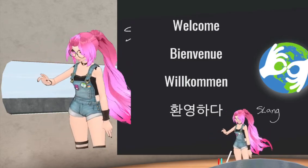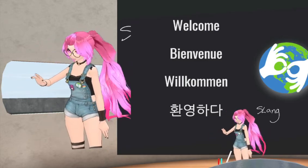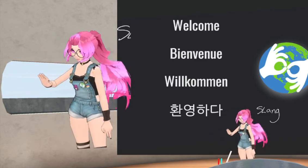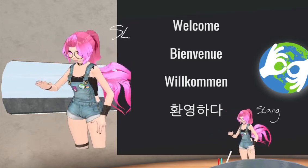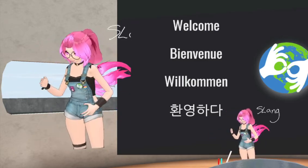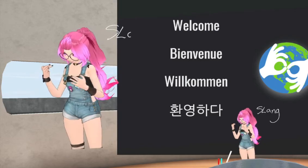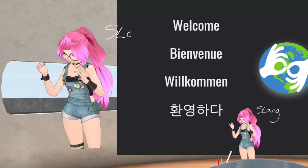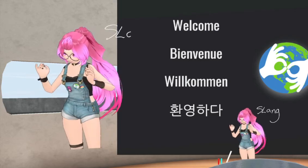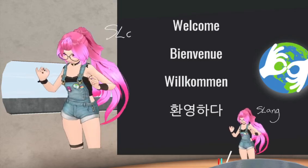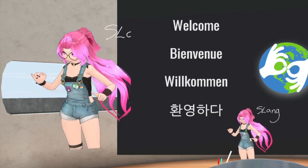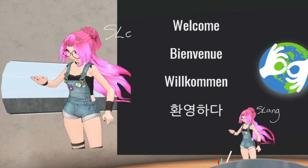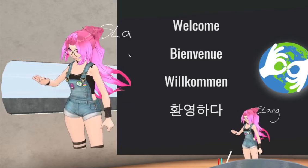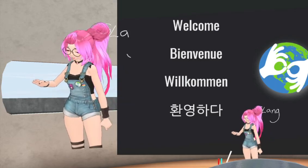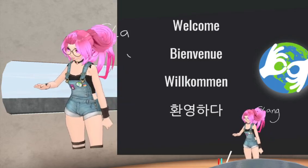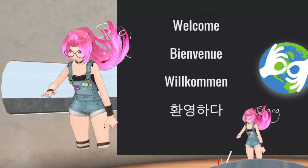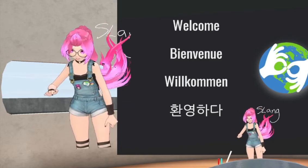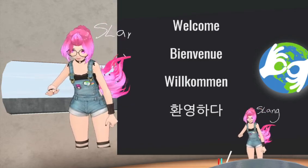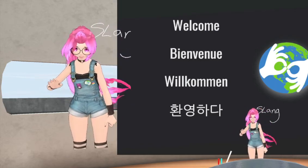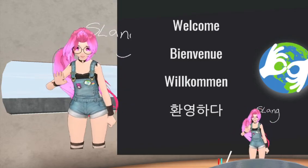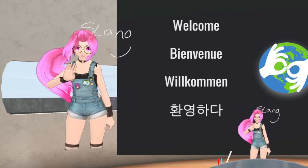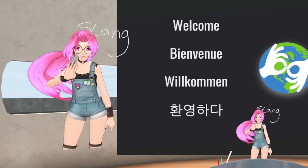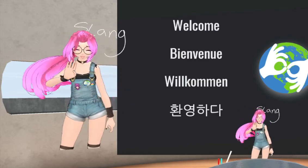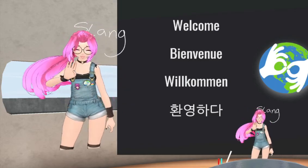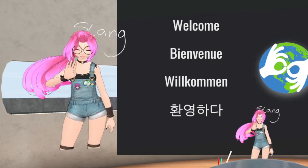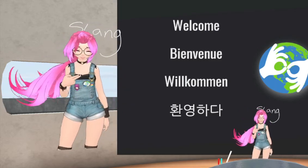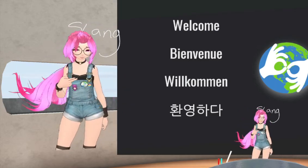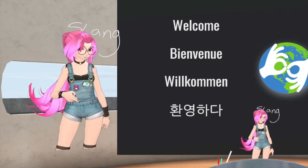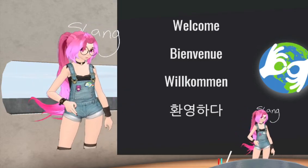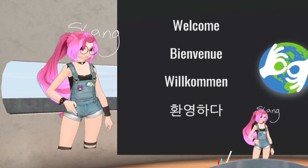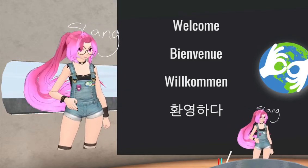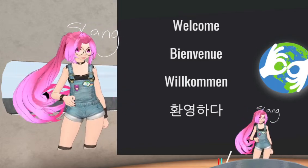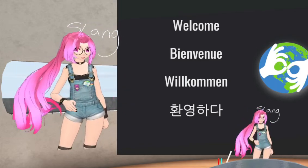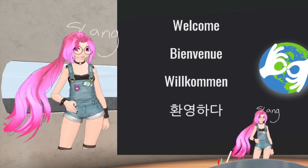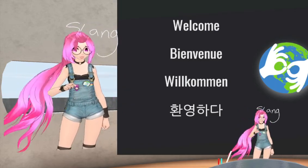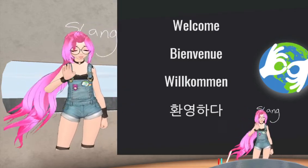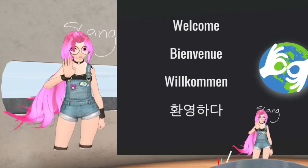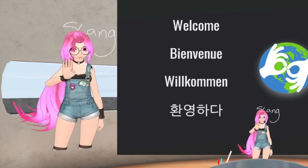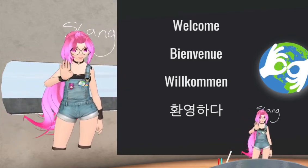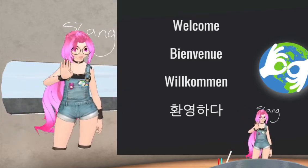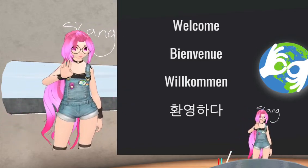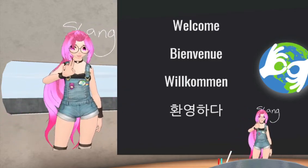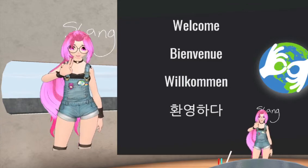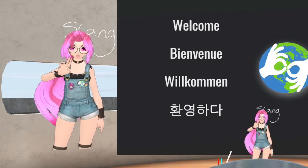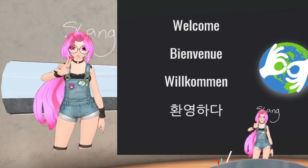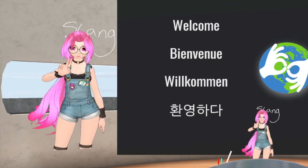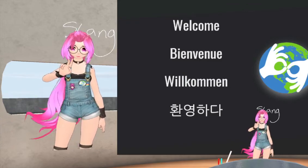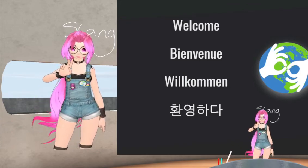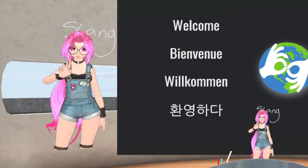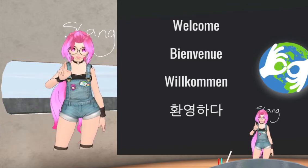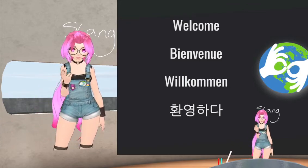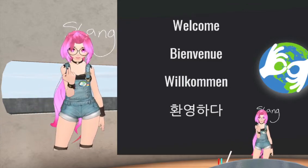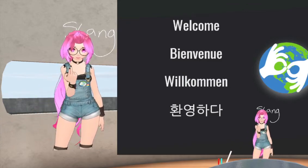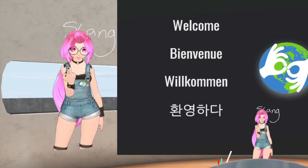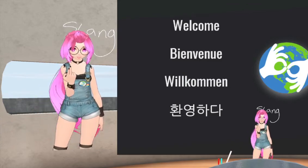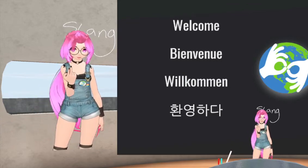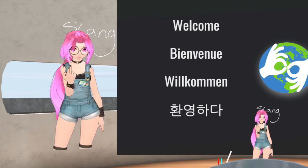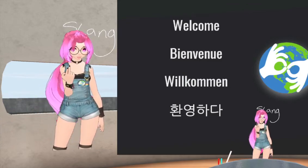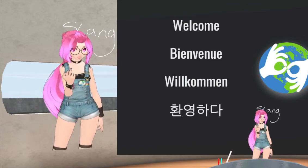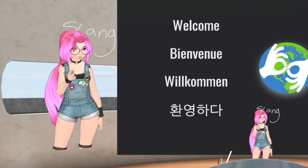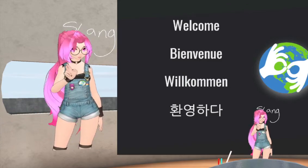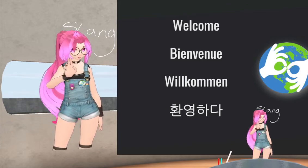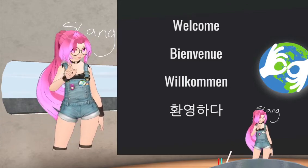a sarcastic way. If somebody is just going on and on and on and talking and talking and talking, you're like, 258. Yep,